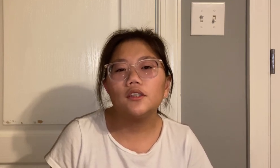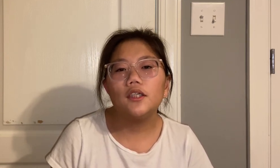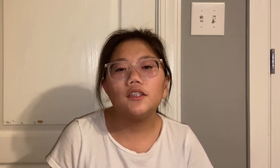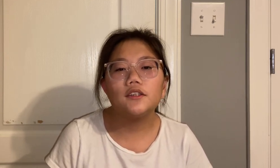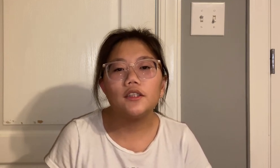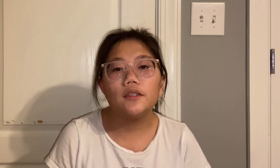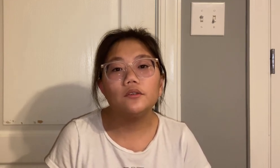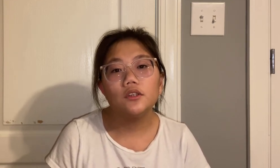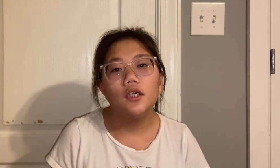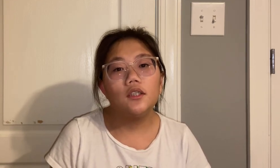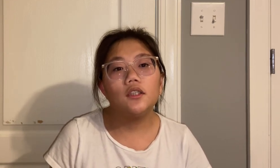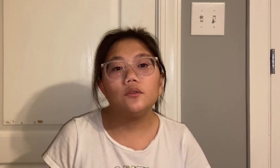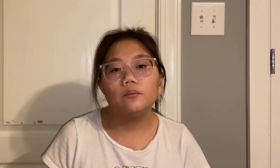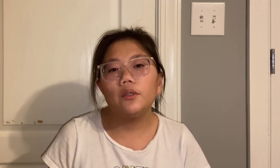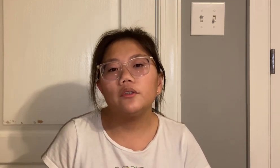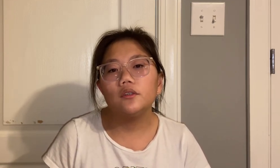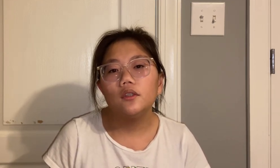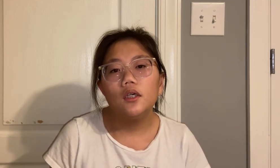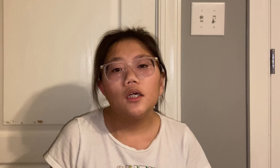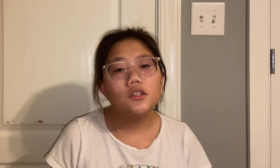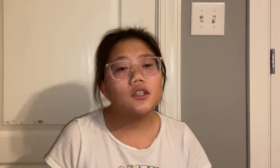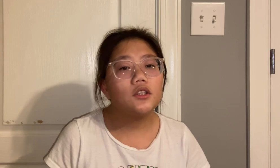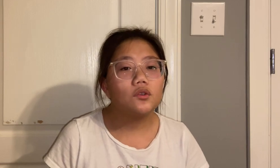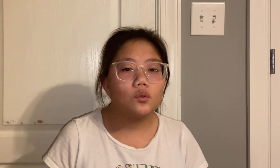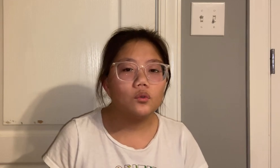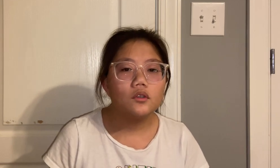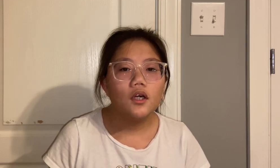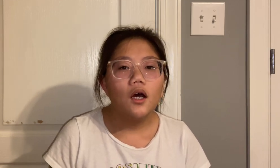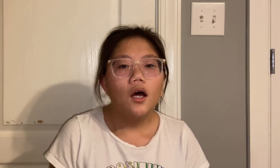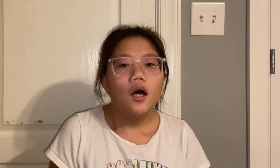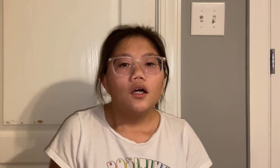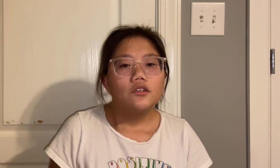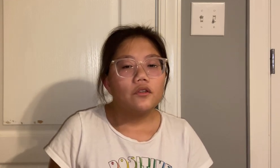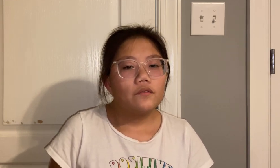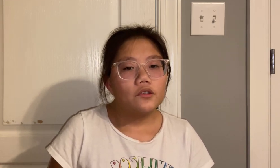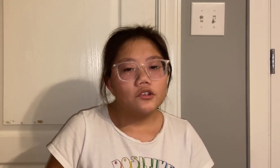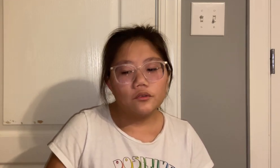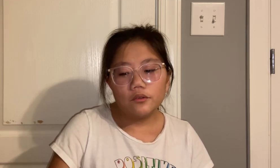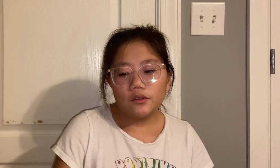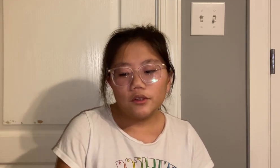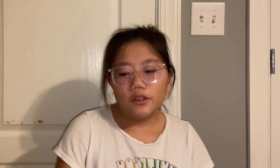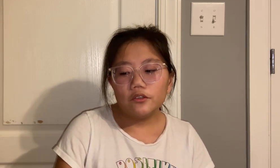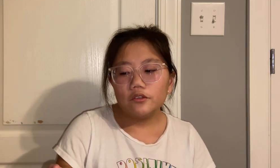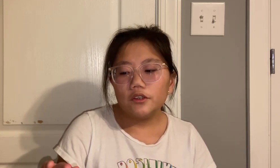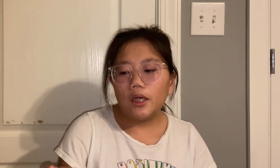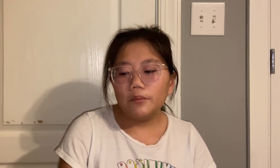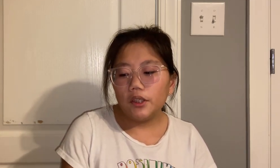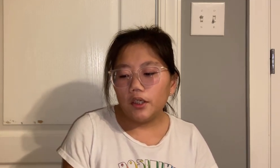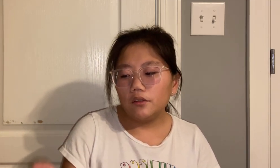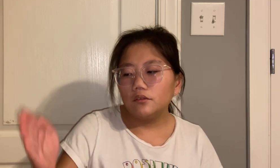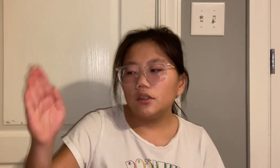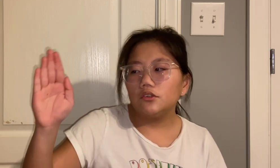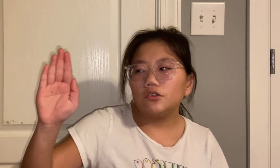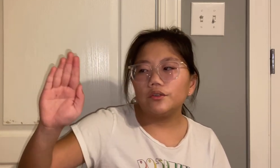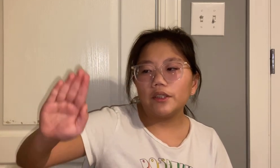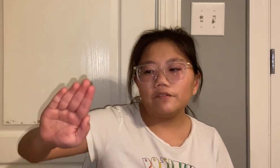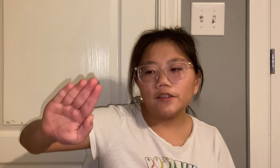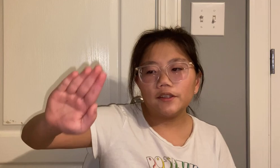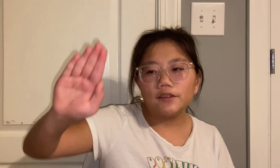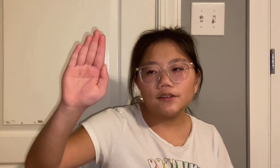canadian sign language that they use american which i think is cool so first you're going to take your dominant hand and you're just going to have it like this